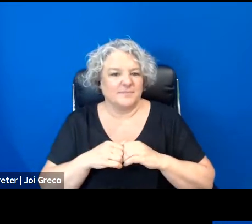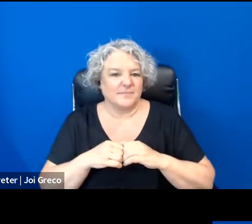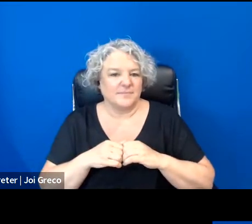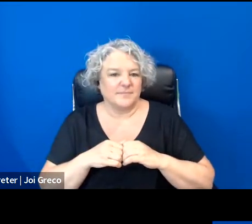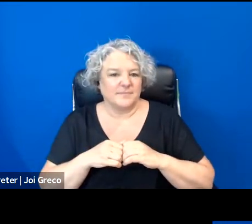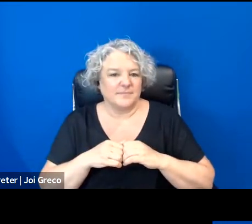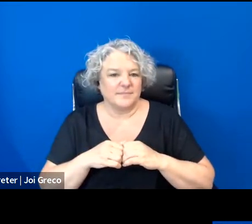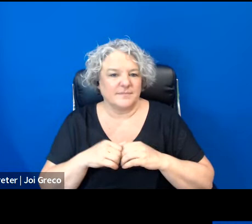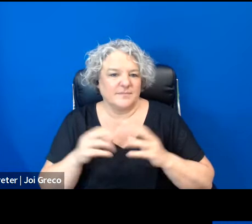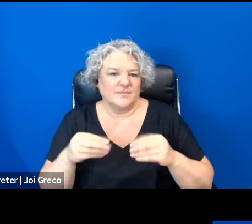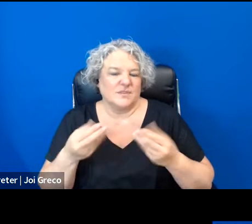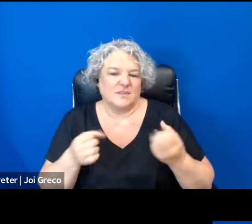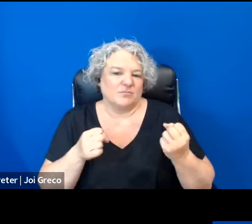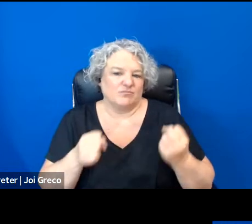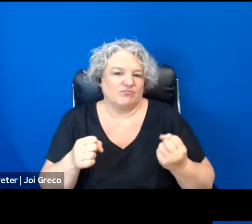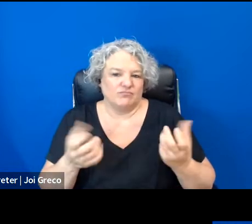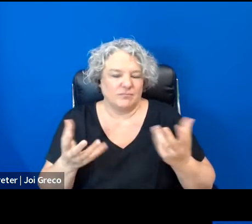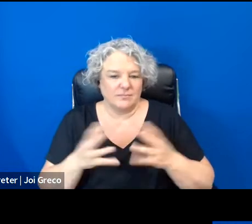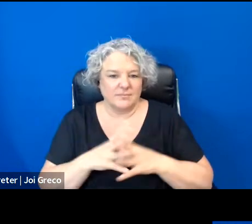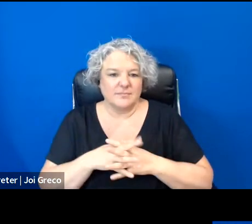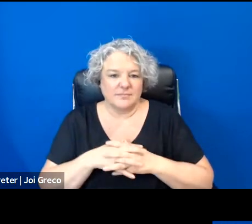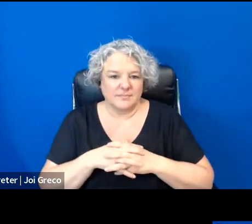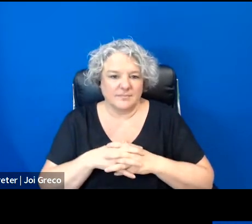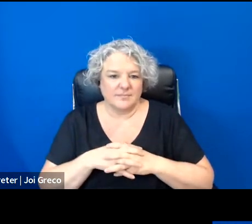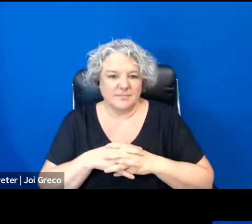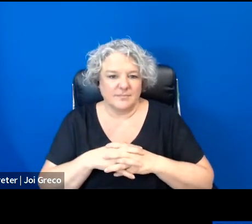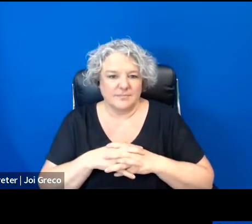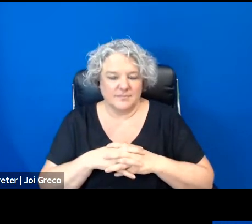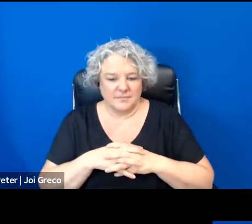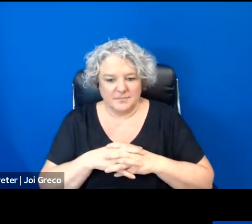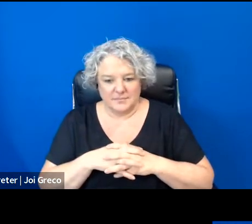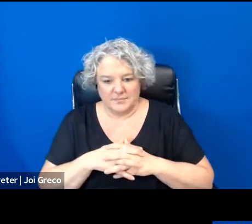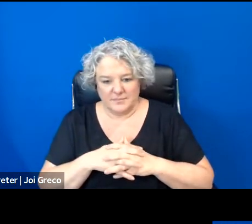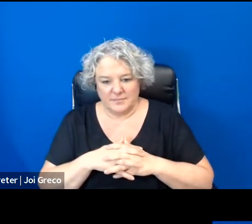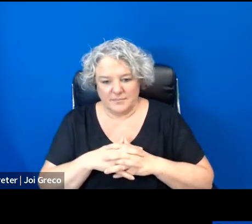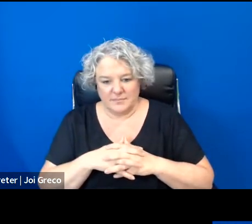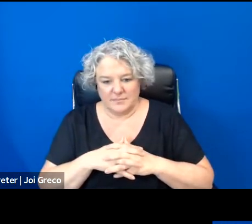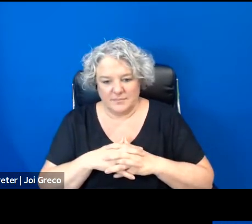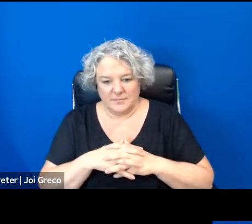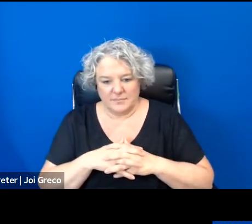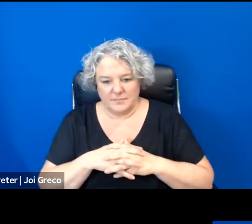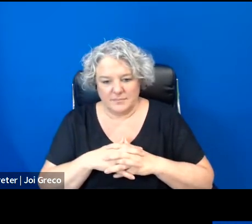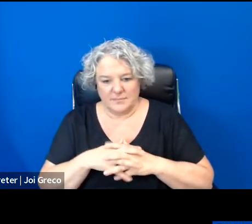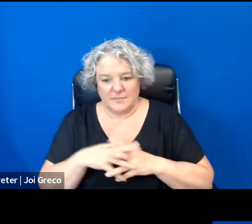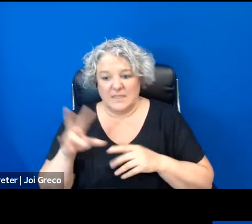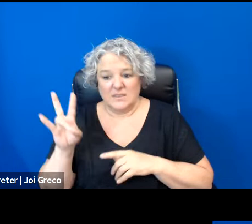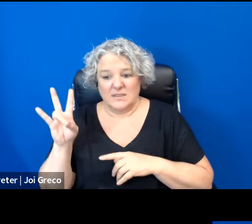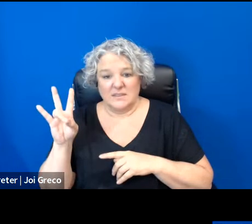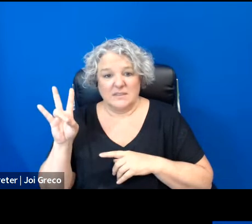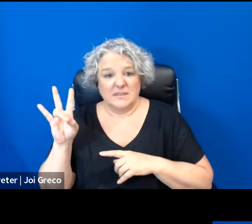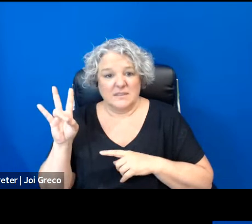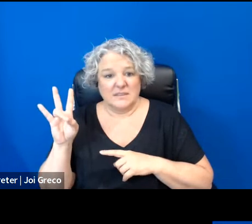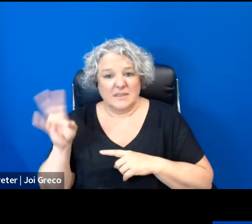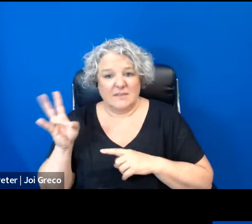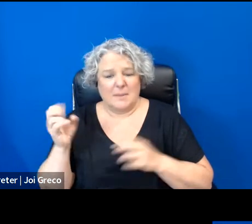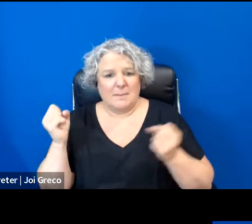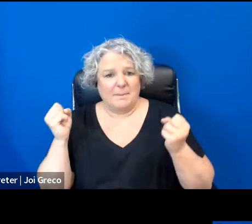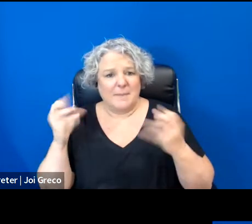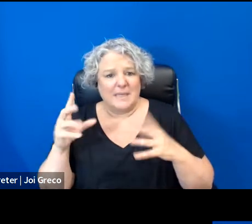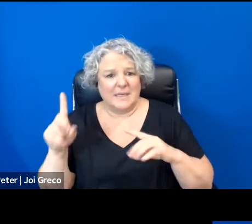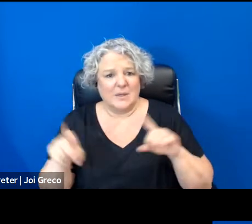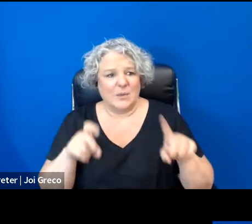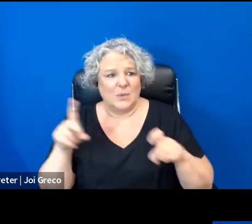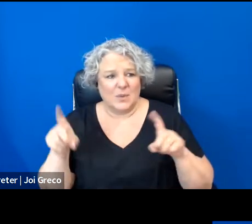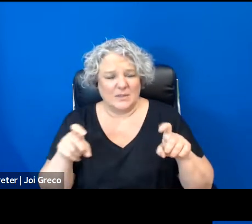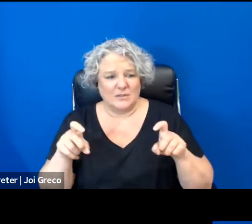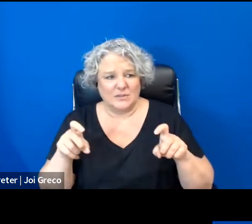to strengthen where we want to go. Okay, so we have 7 minutes and we have many questions that I've